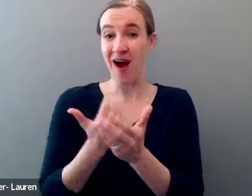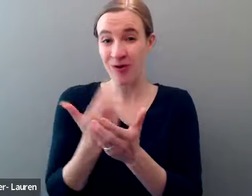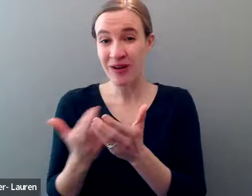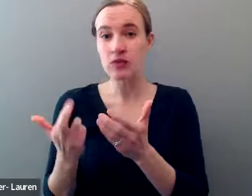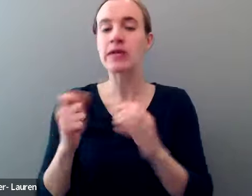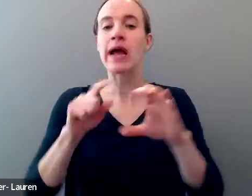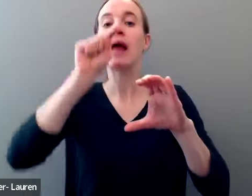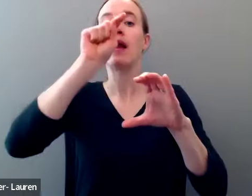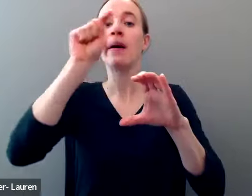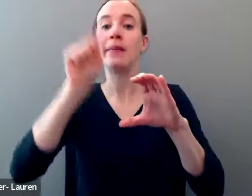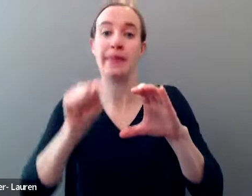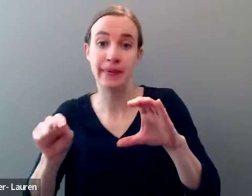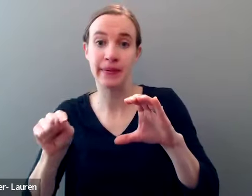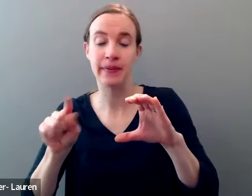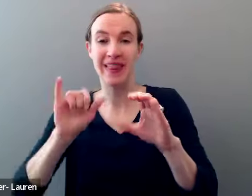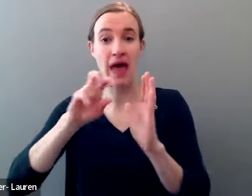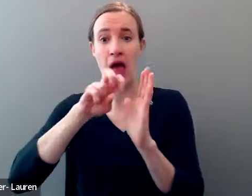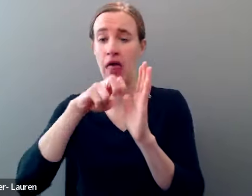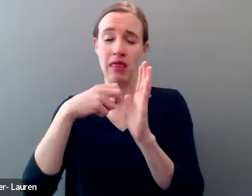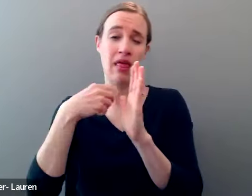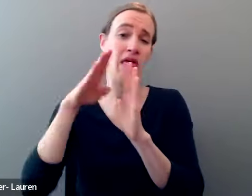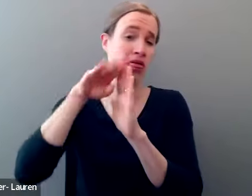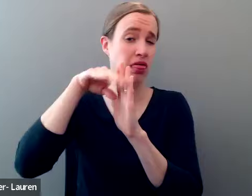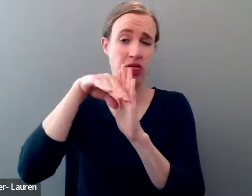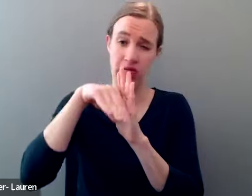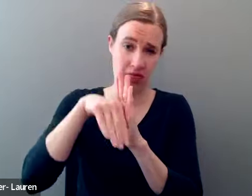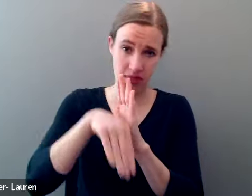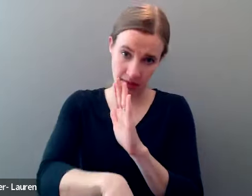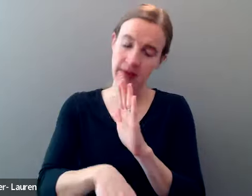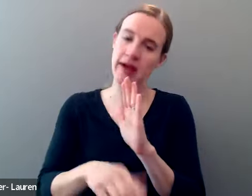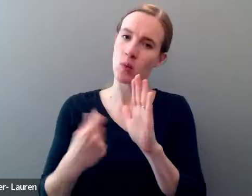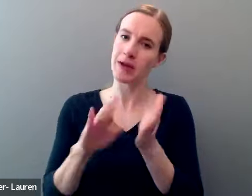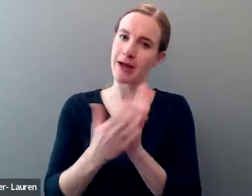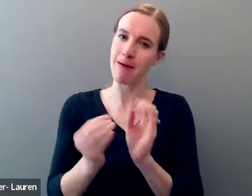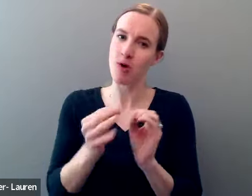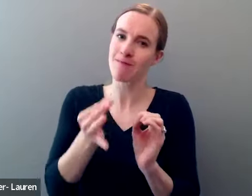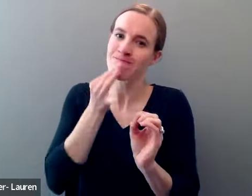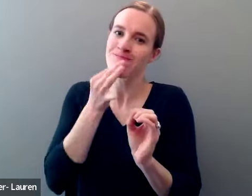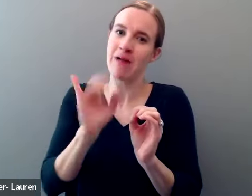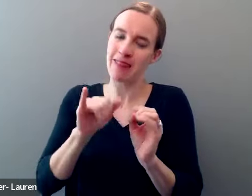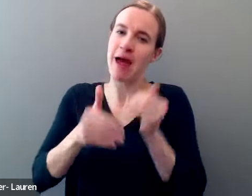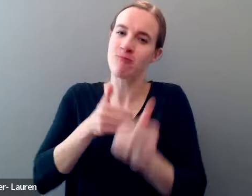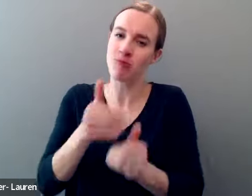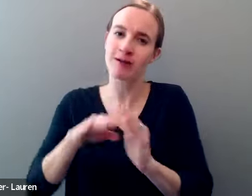more gracefully. That wasn't very graceful. We can spiral more gracefully.